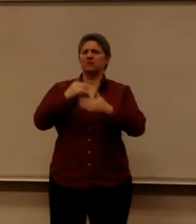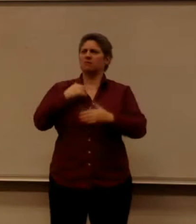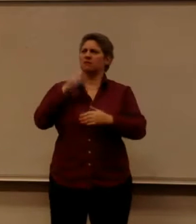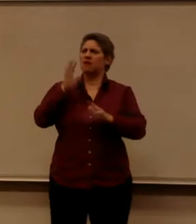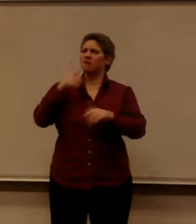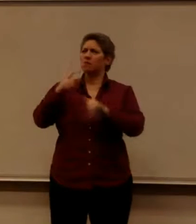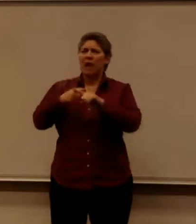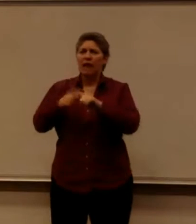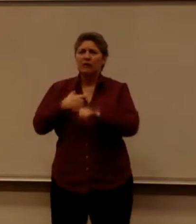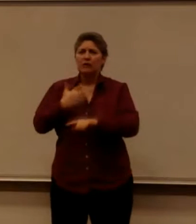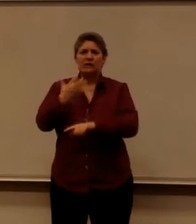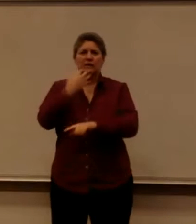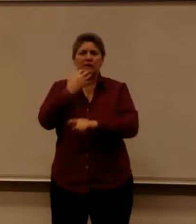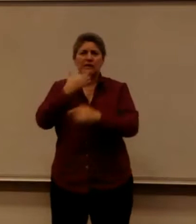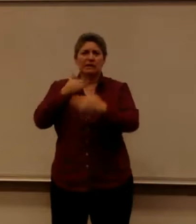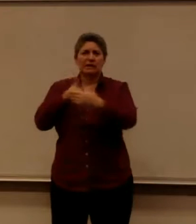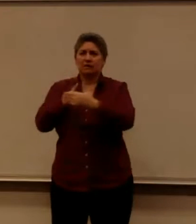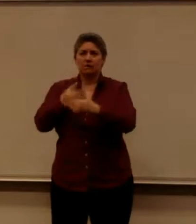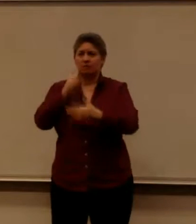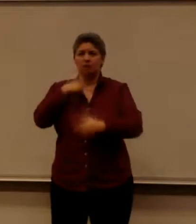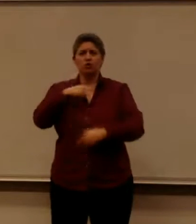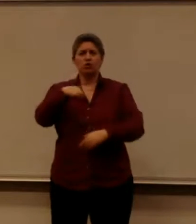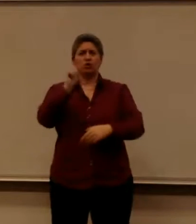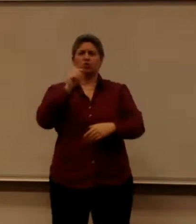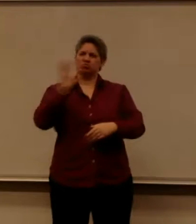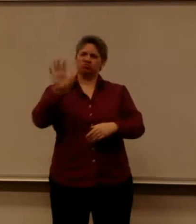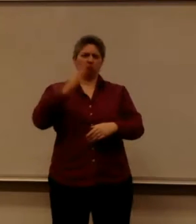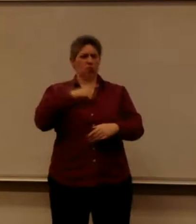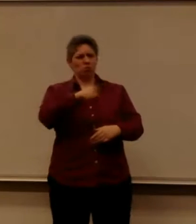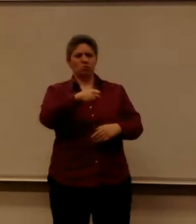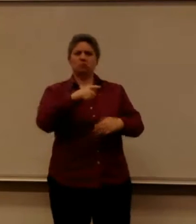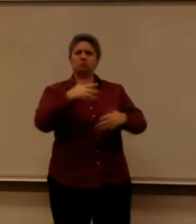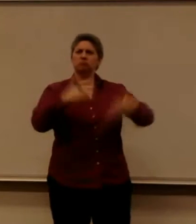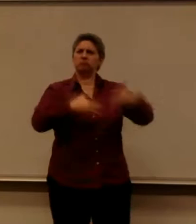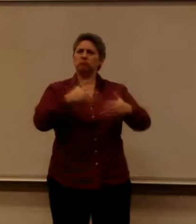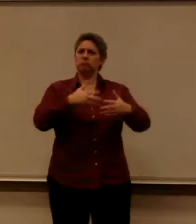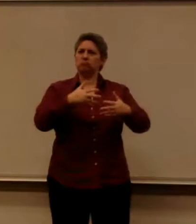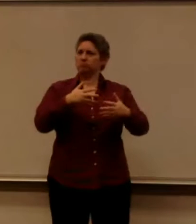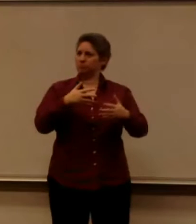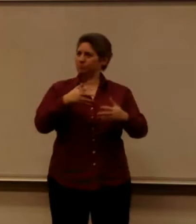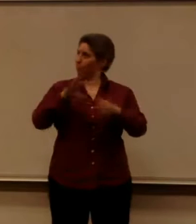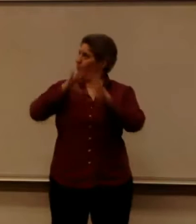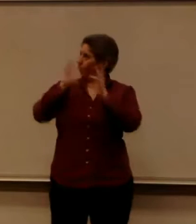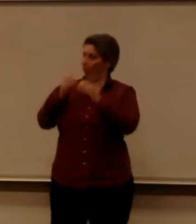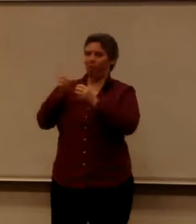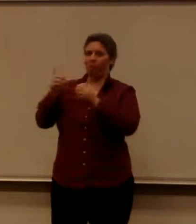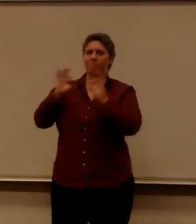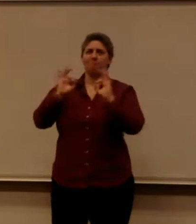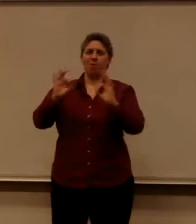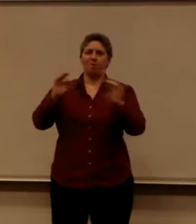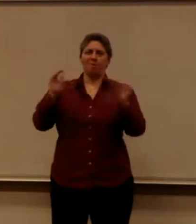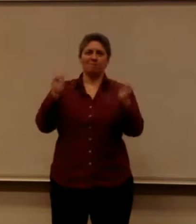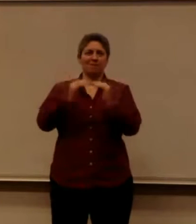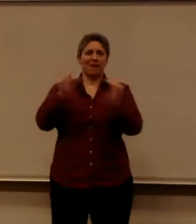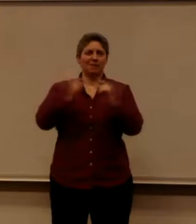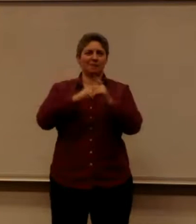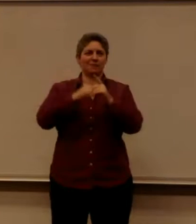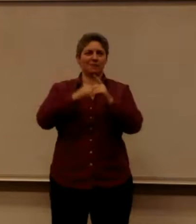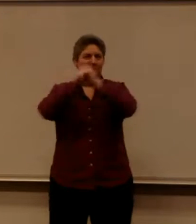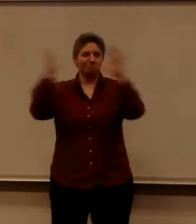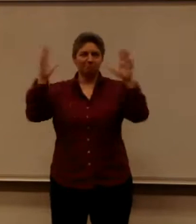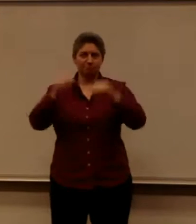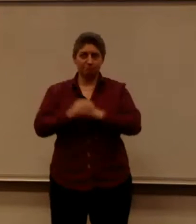freedom of choice. So that freedom of choice relates to your language choice, that you don't have to use English, you're able to use